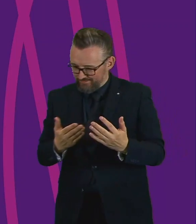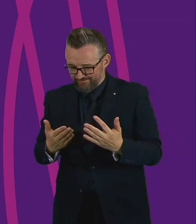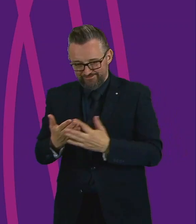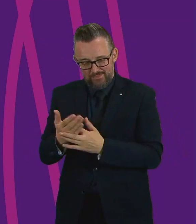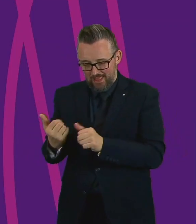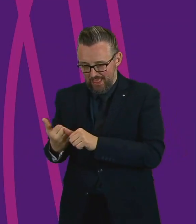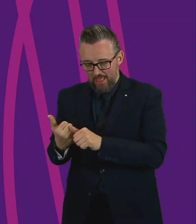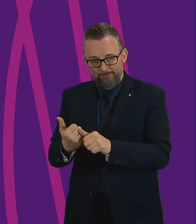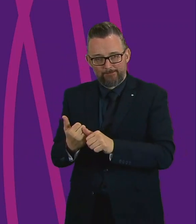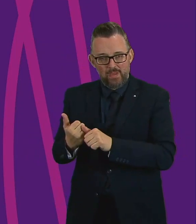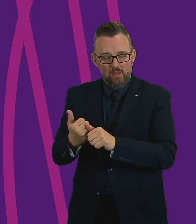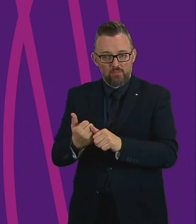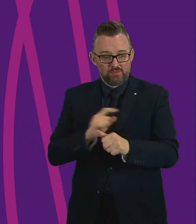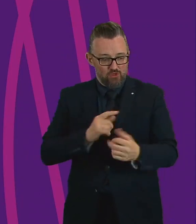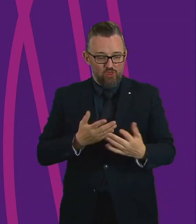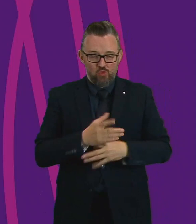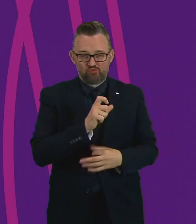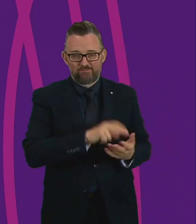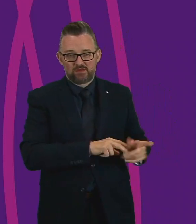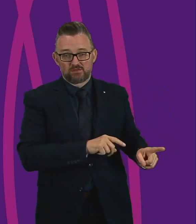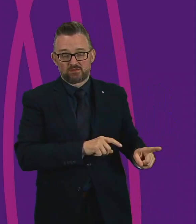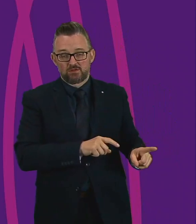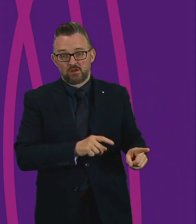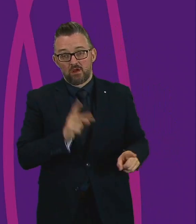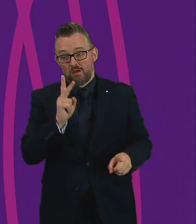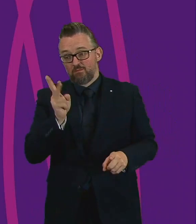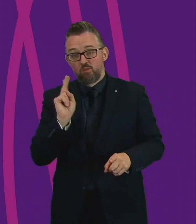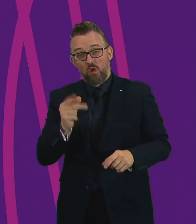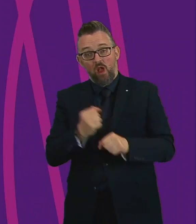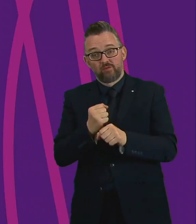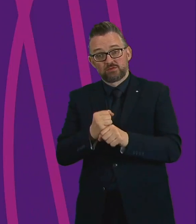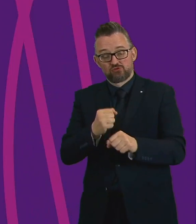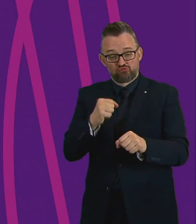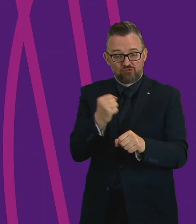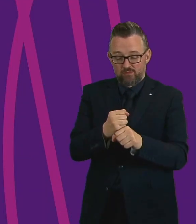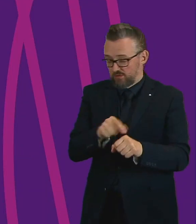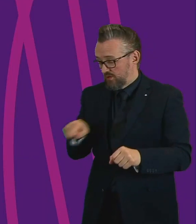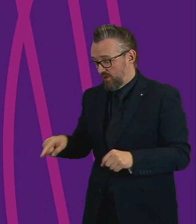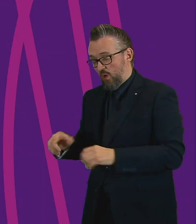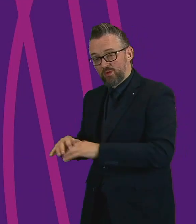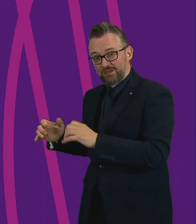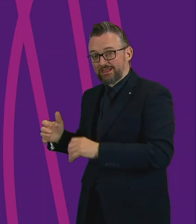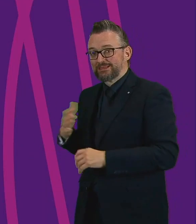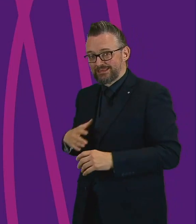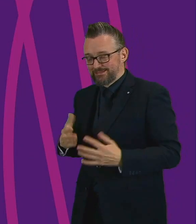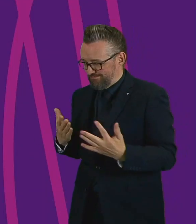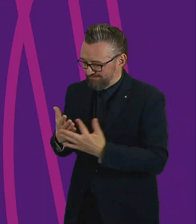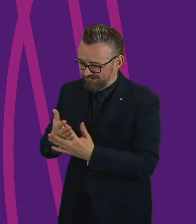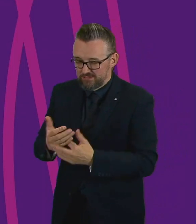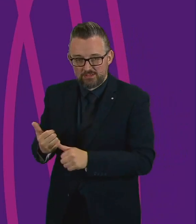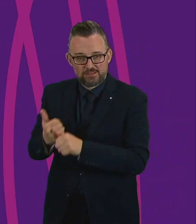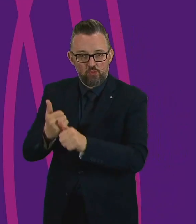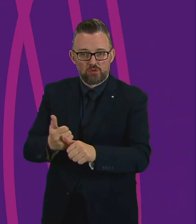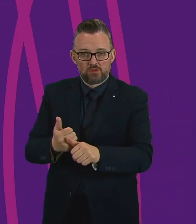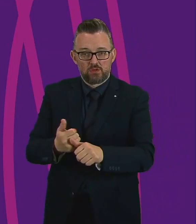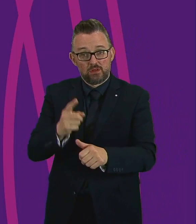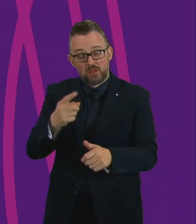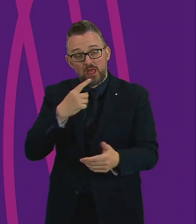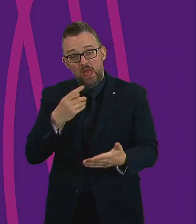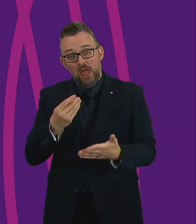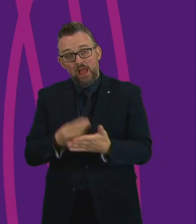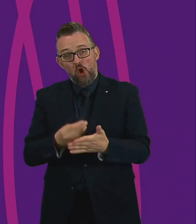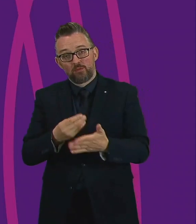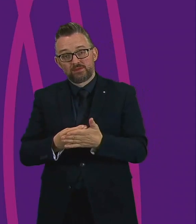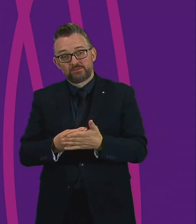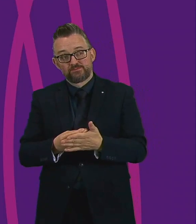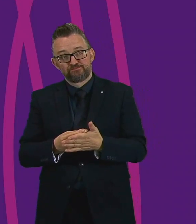been through. And both governments need to continue to intervene. And Alec Riley pointed out that the economy had been in a